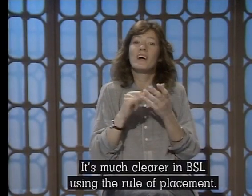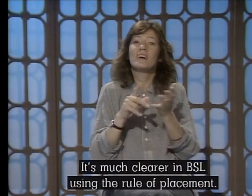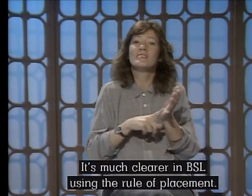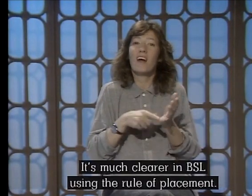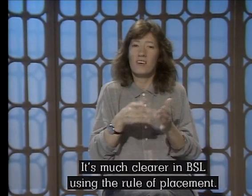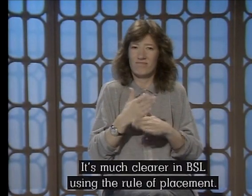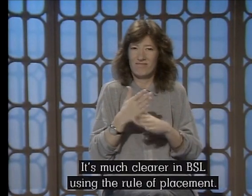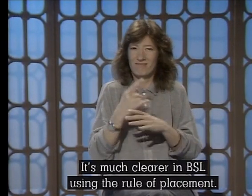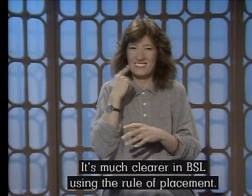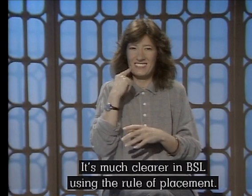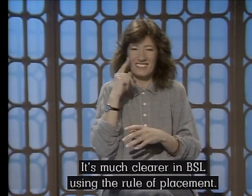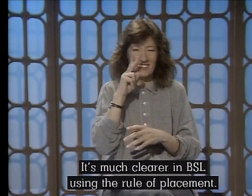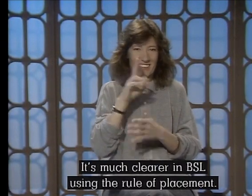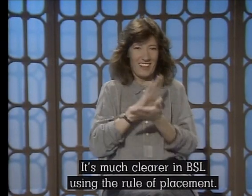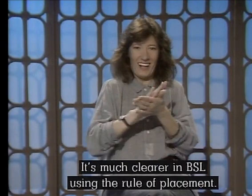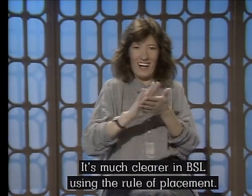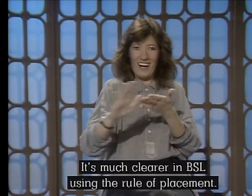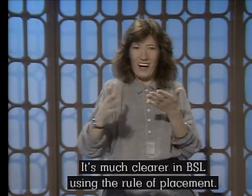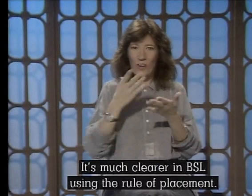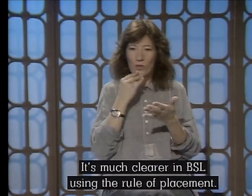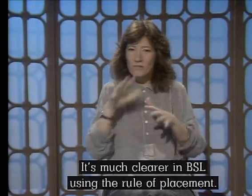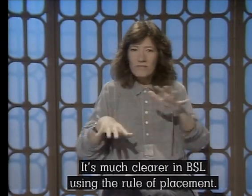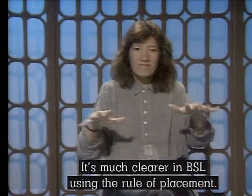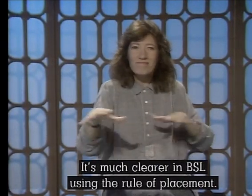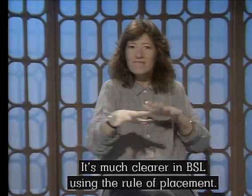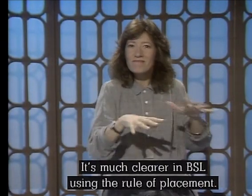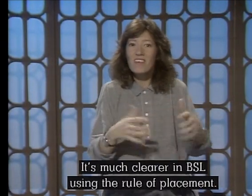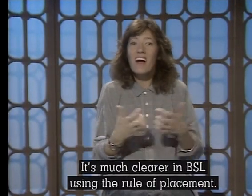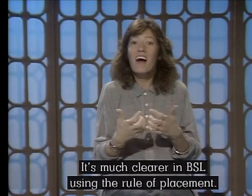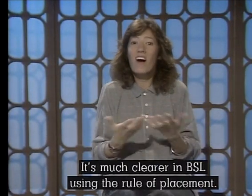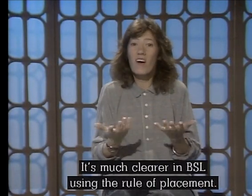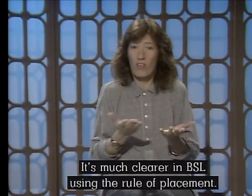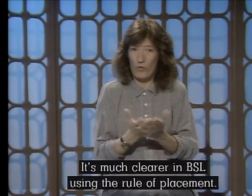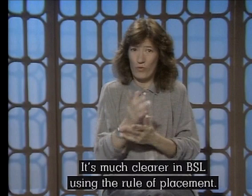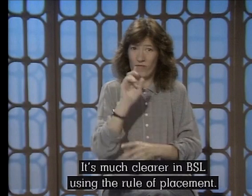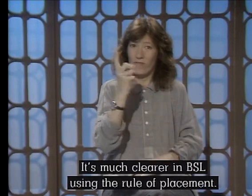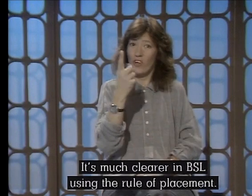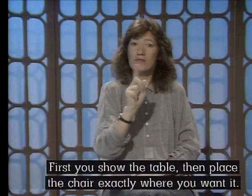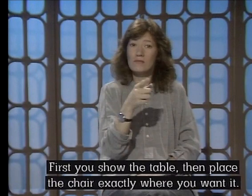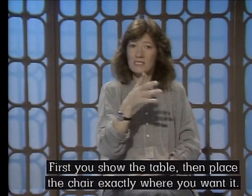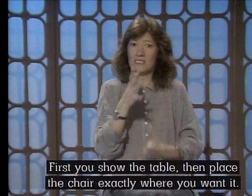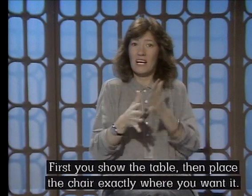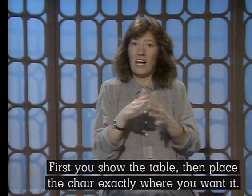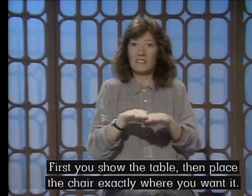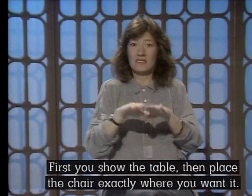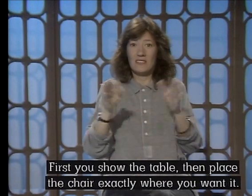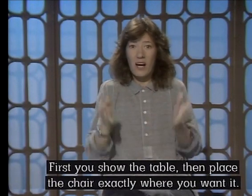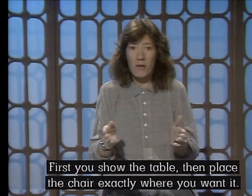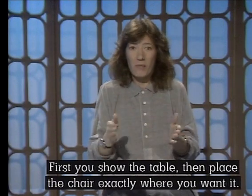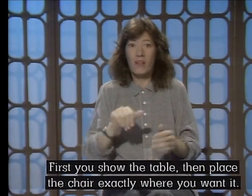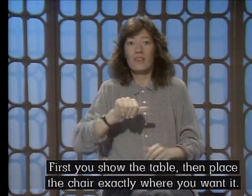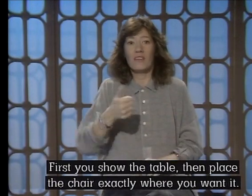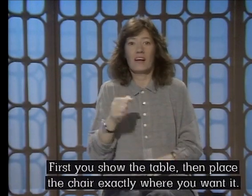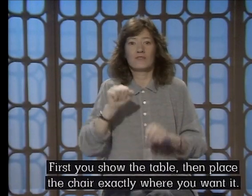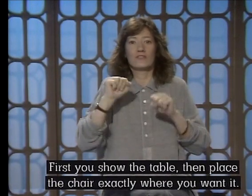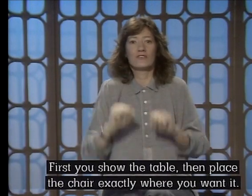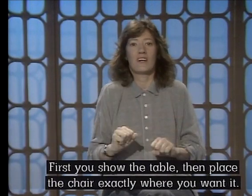But it's much clearer in BSL using the rule of placement. First you show the table, then place the